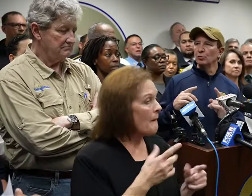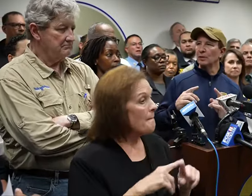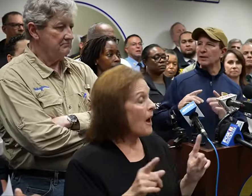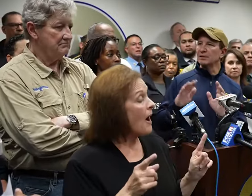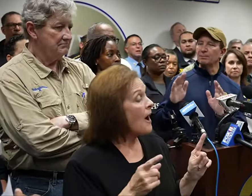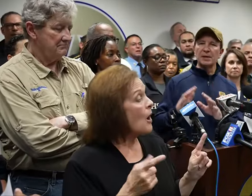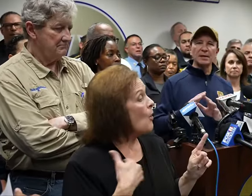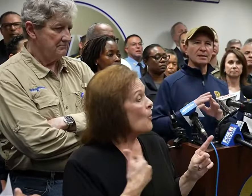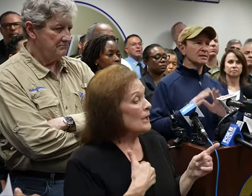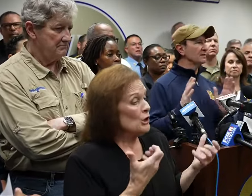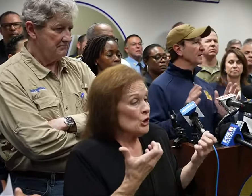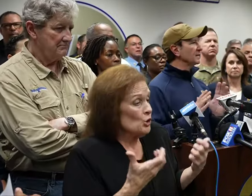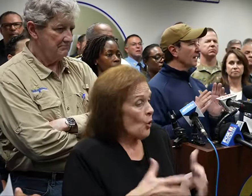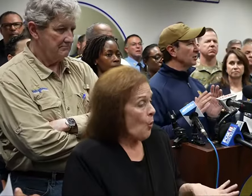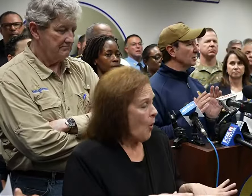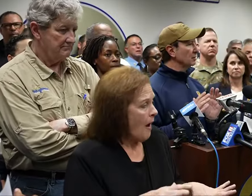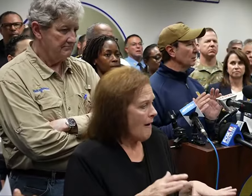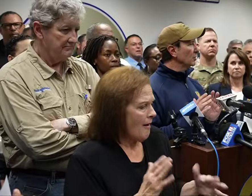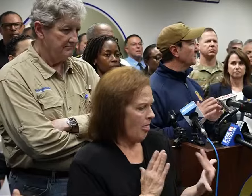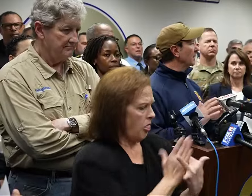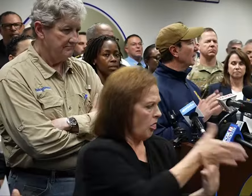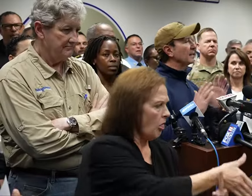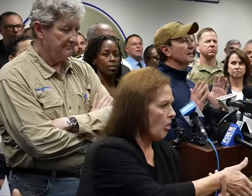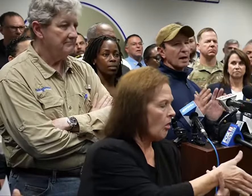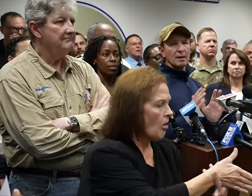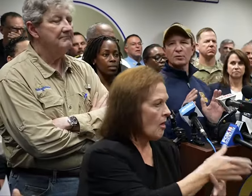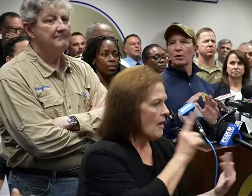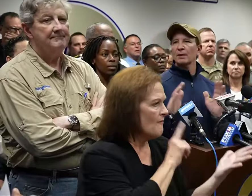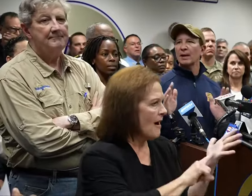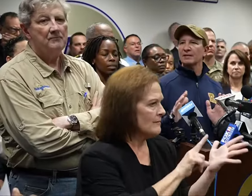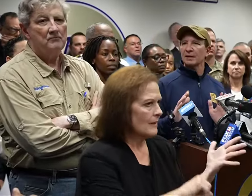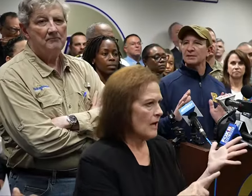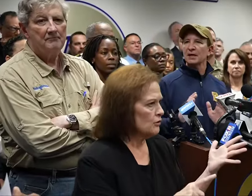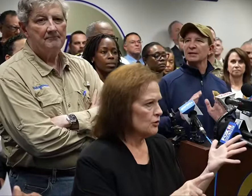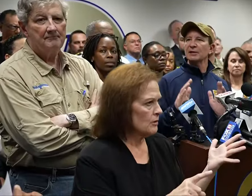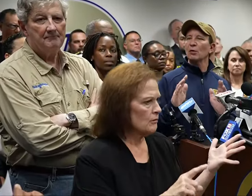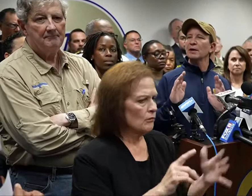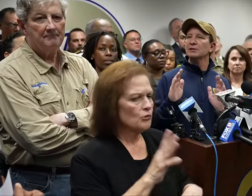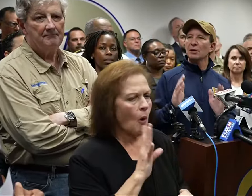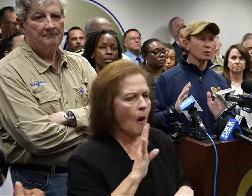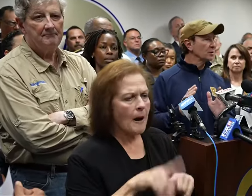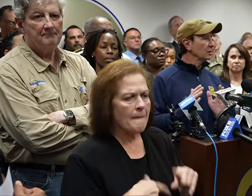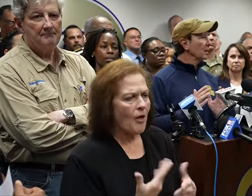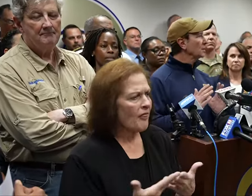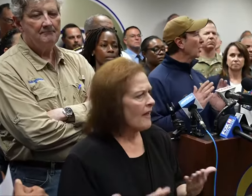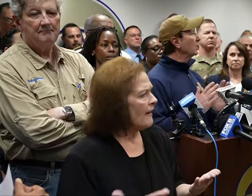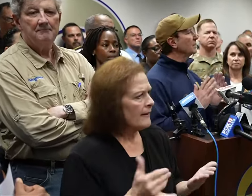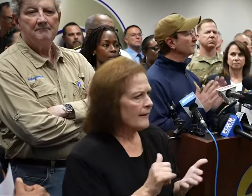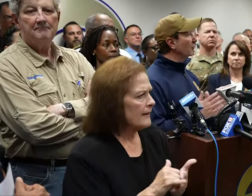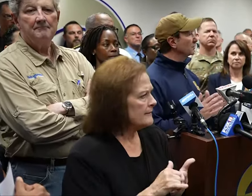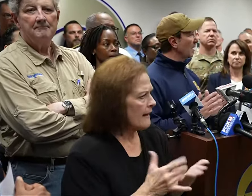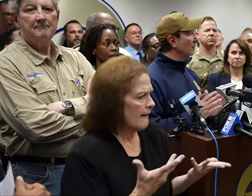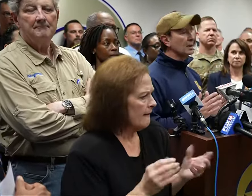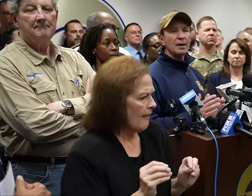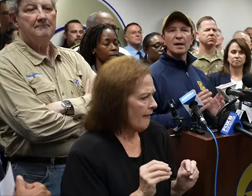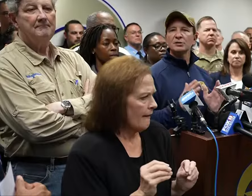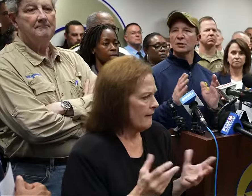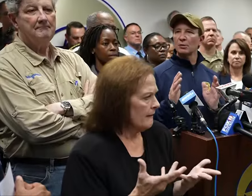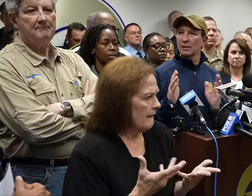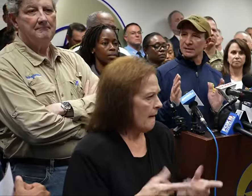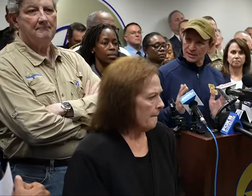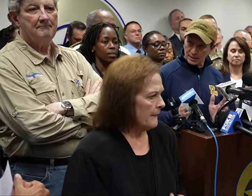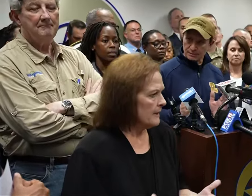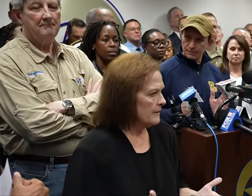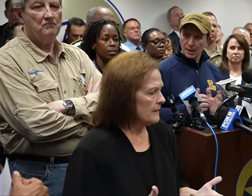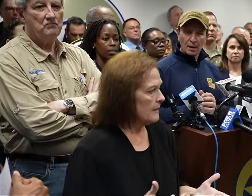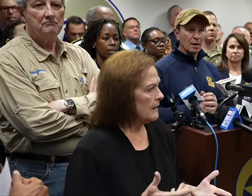to do is impede this investigation or spend any time talking about things that don't get us closer to hunting these folks down and